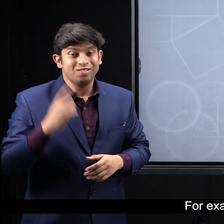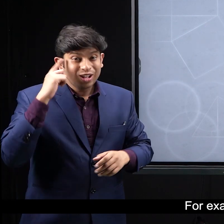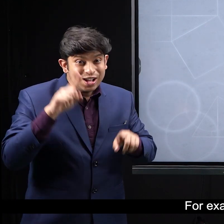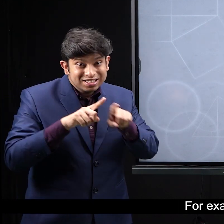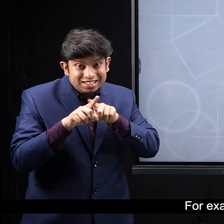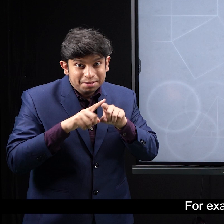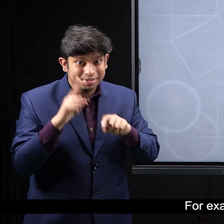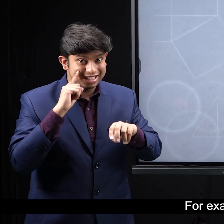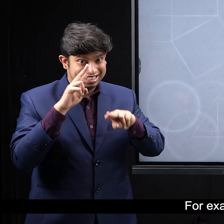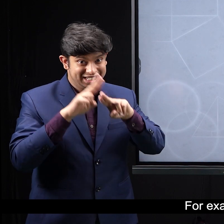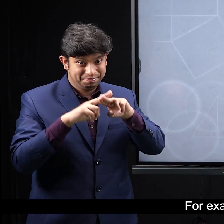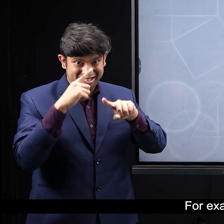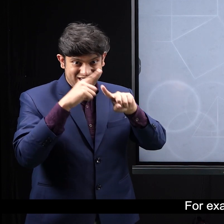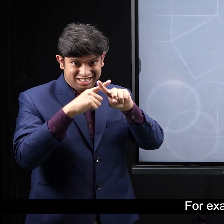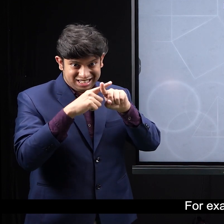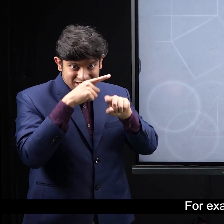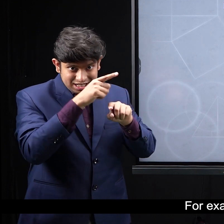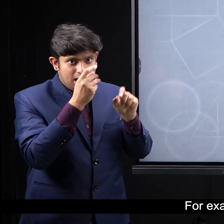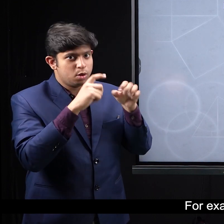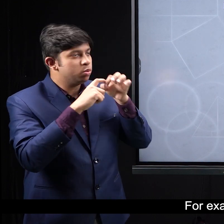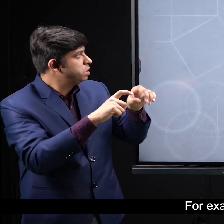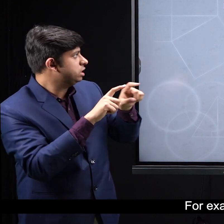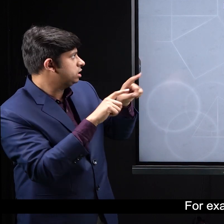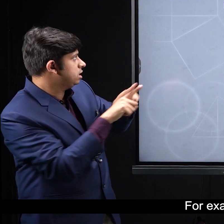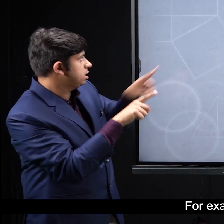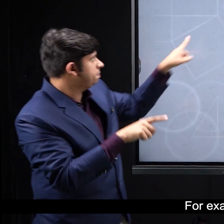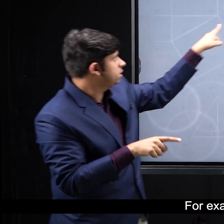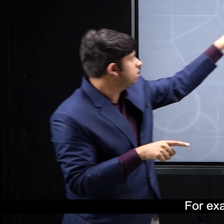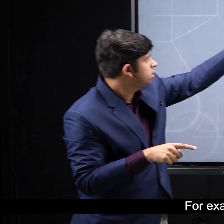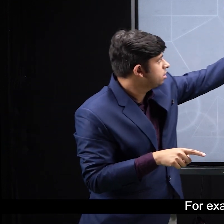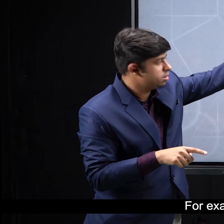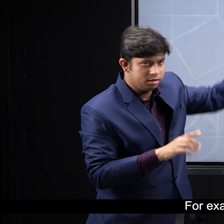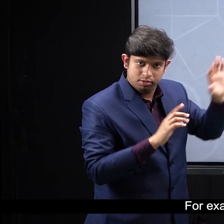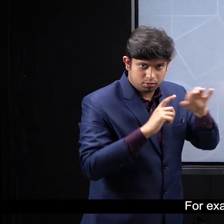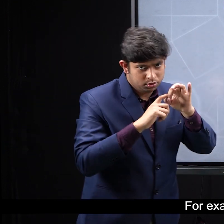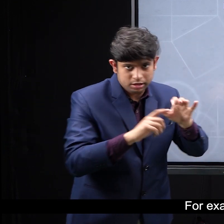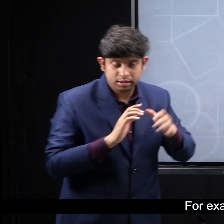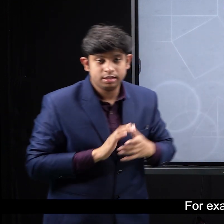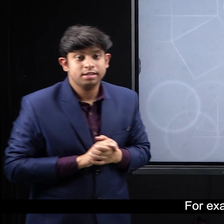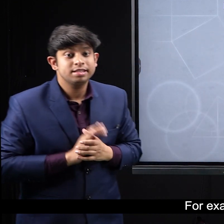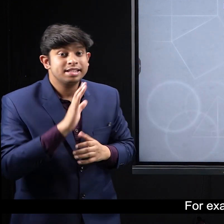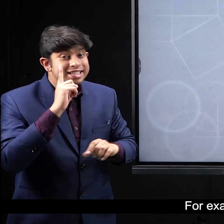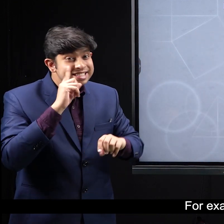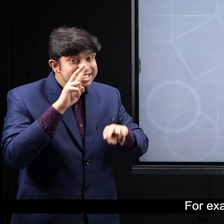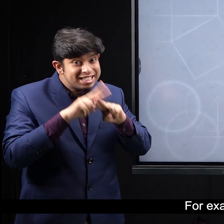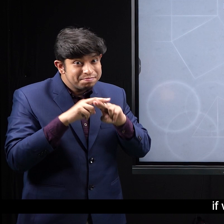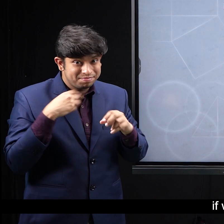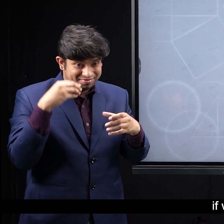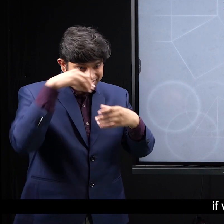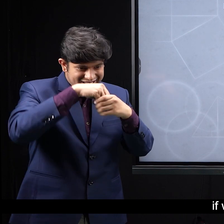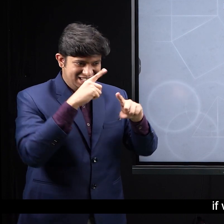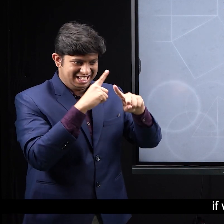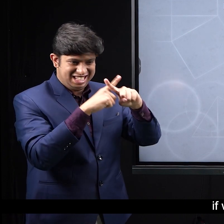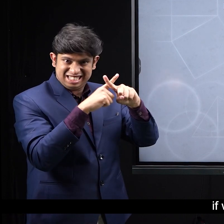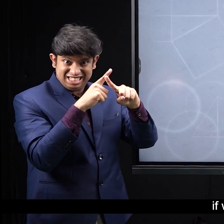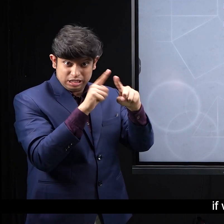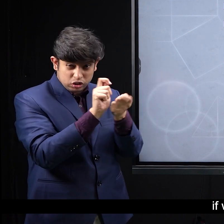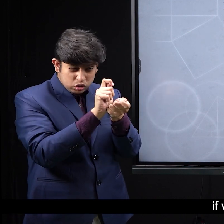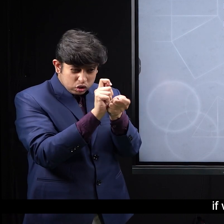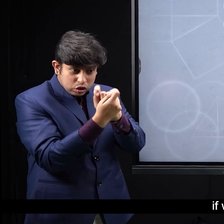For example, if p of x is equal to minus x square minus 2x plus 8, if we put x equal to 1 in